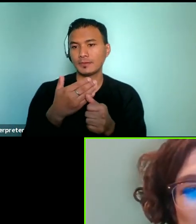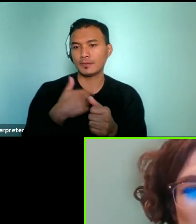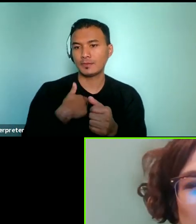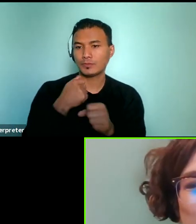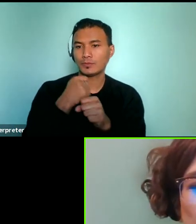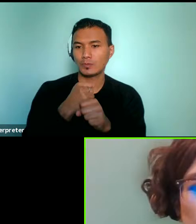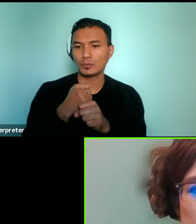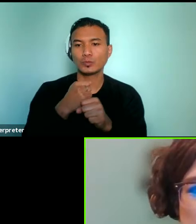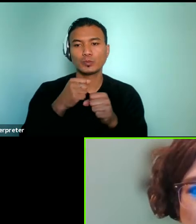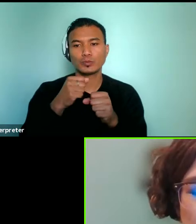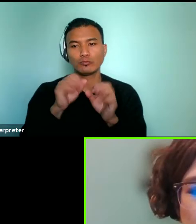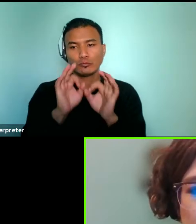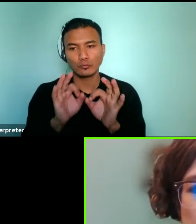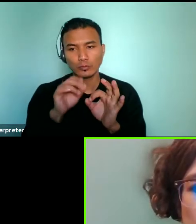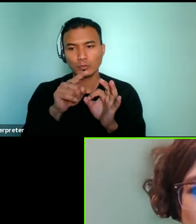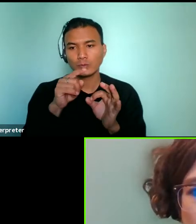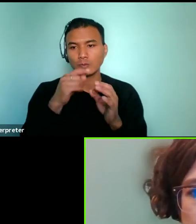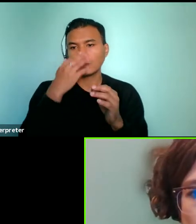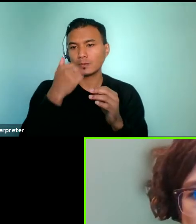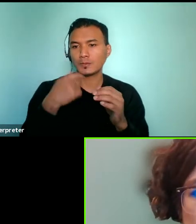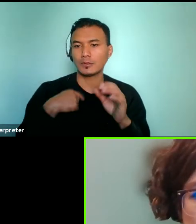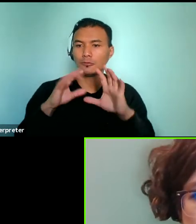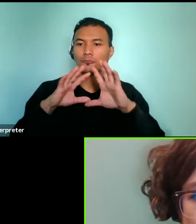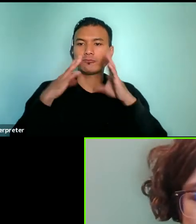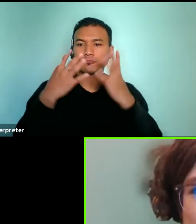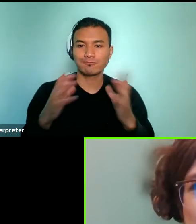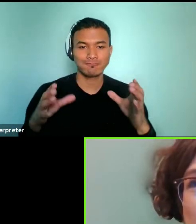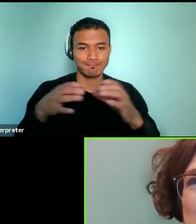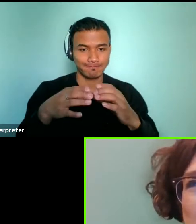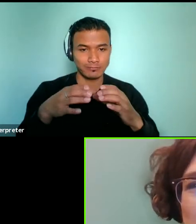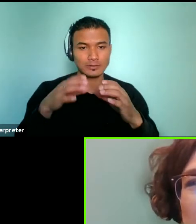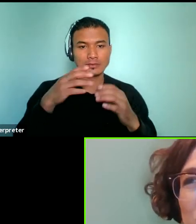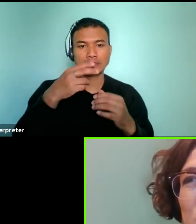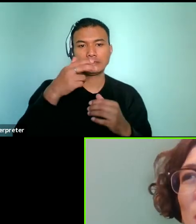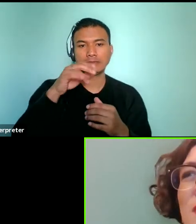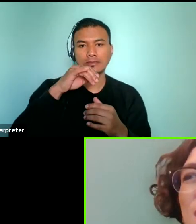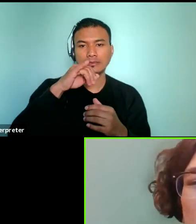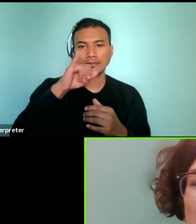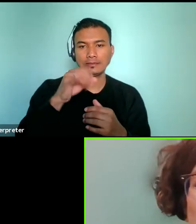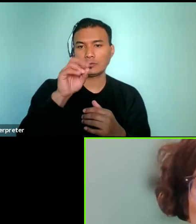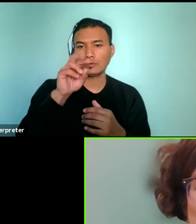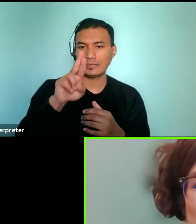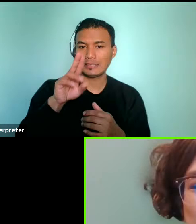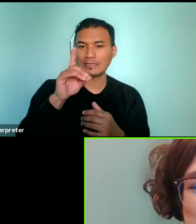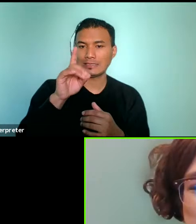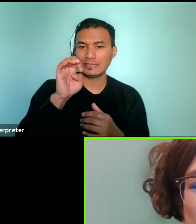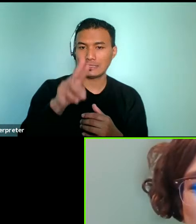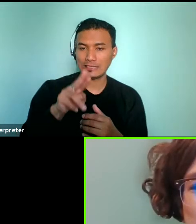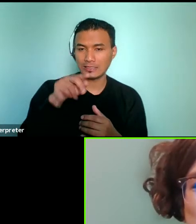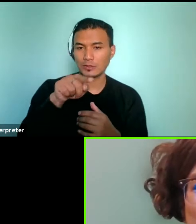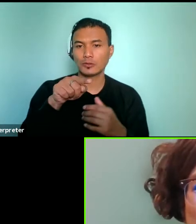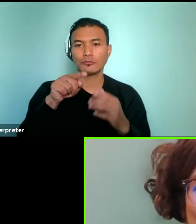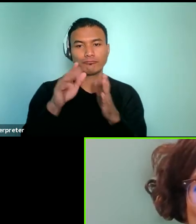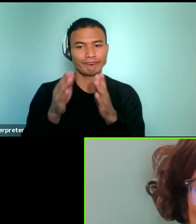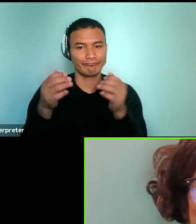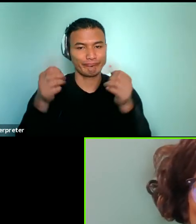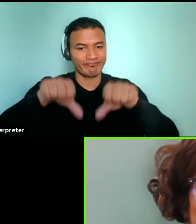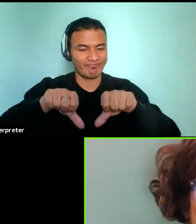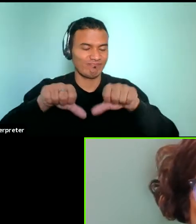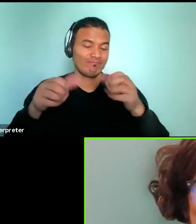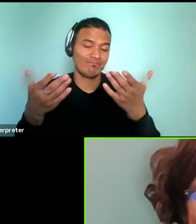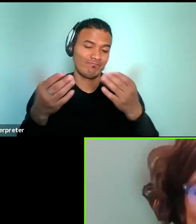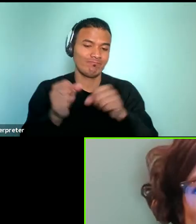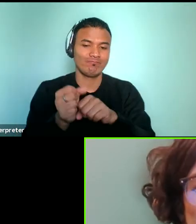on our route towards the Global Land Forum in Jordan. Eventually, after it has been postponed due to the pandemic, we